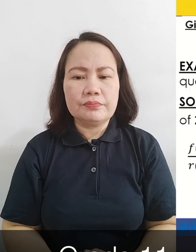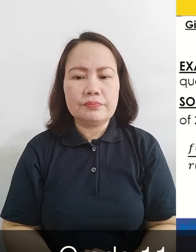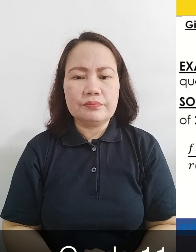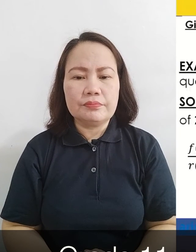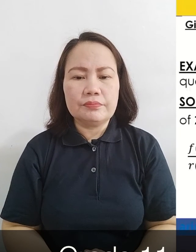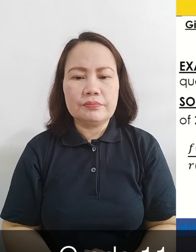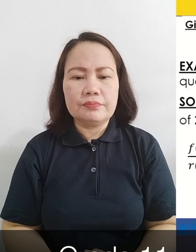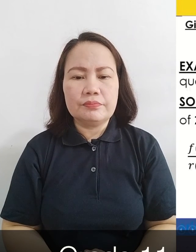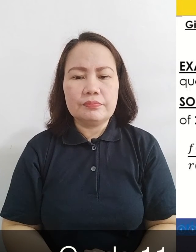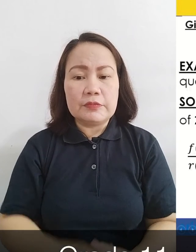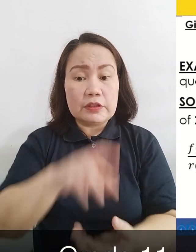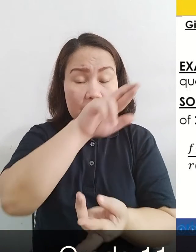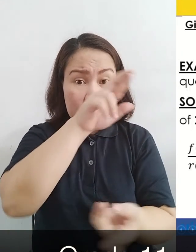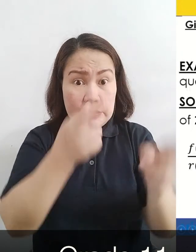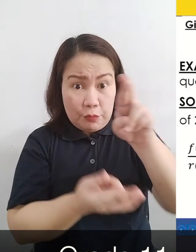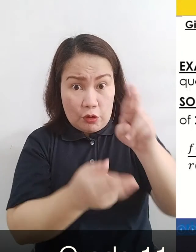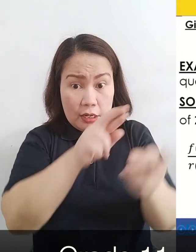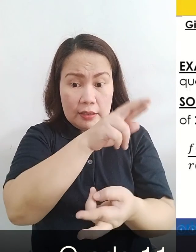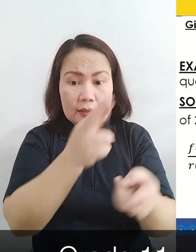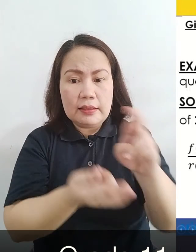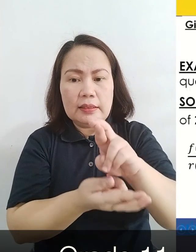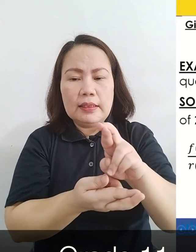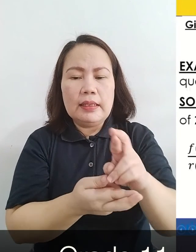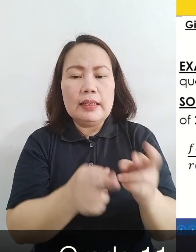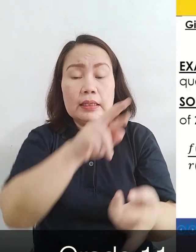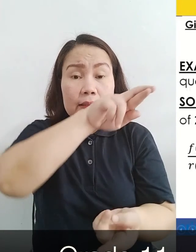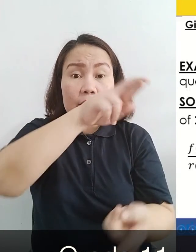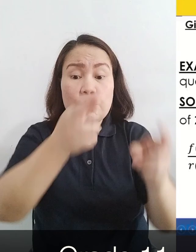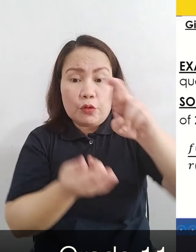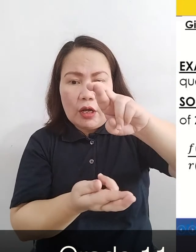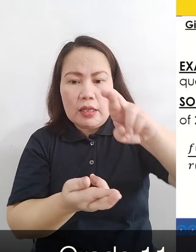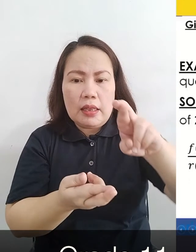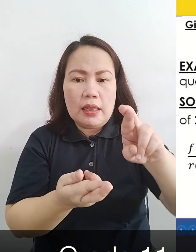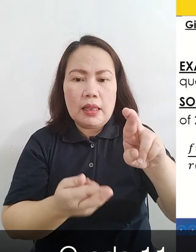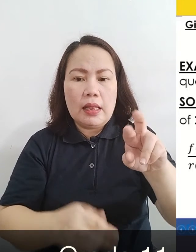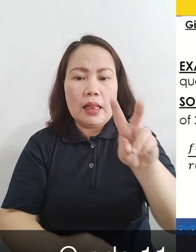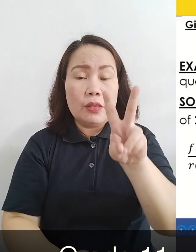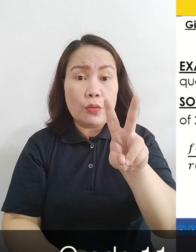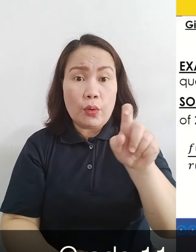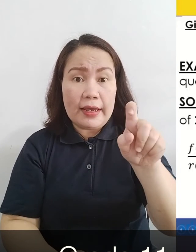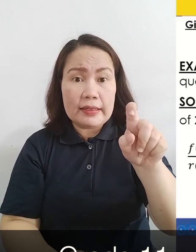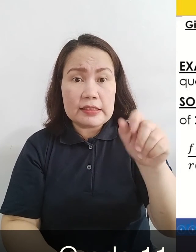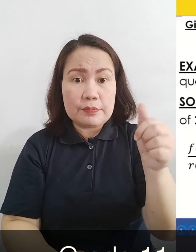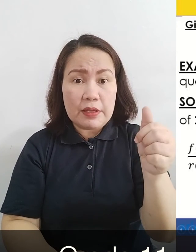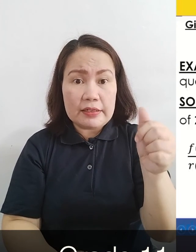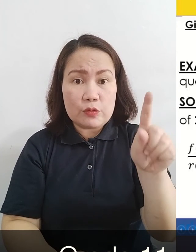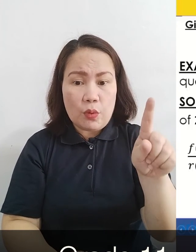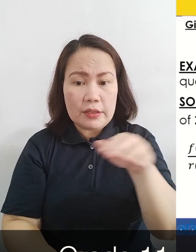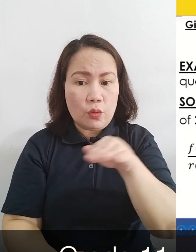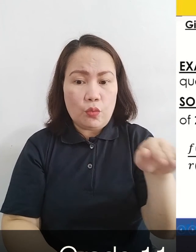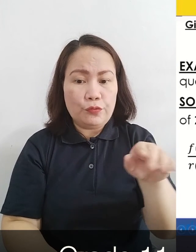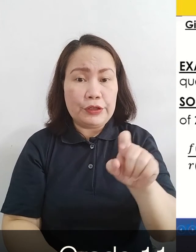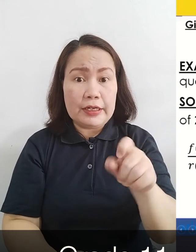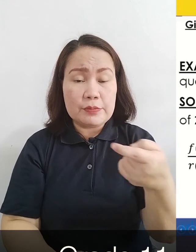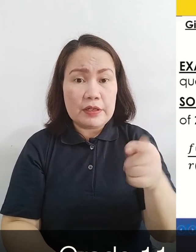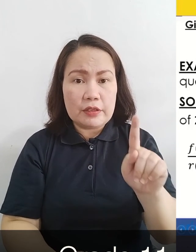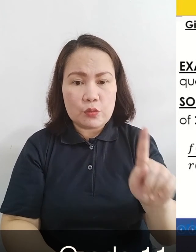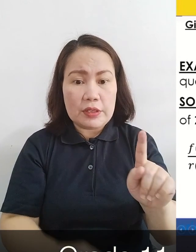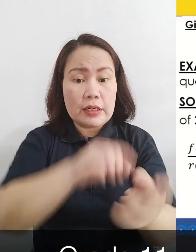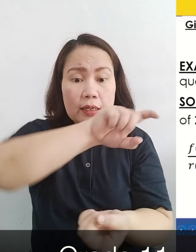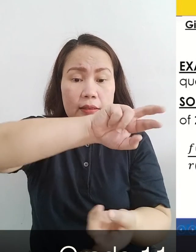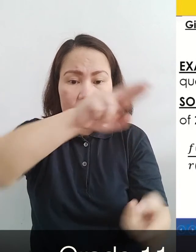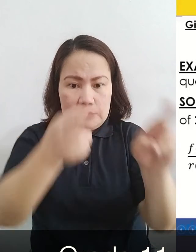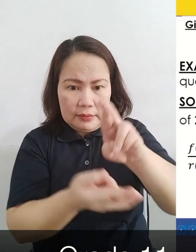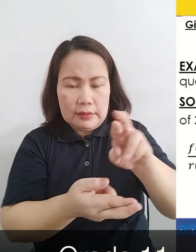Okay. Since this is division, we need to get the reciprocal of your divisor, no?